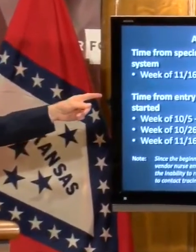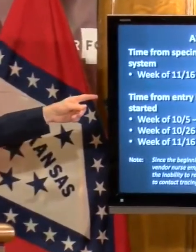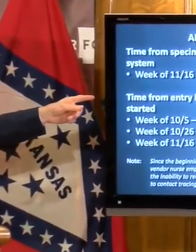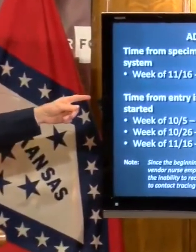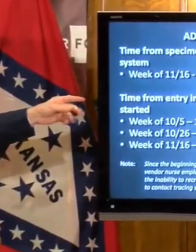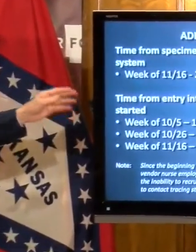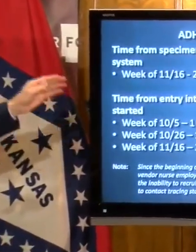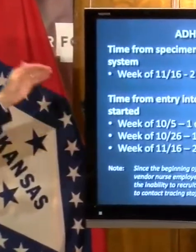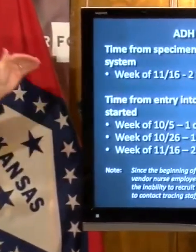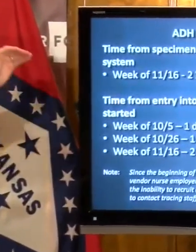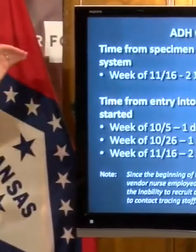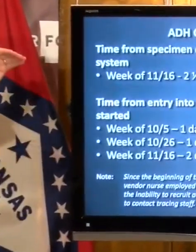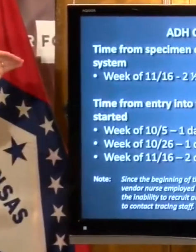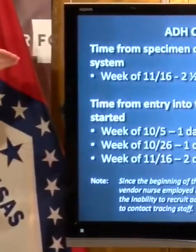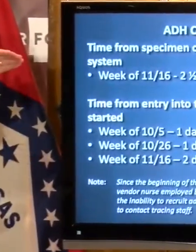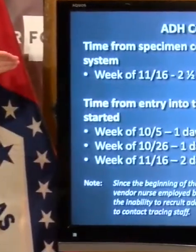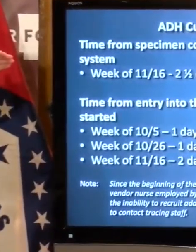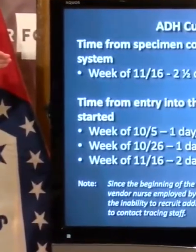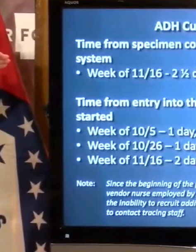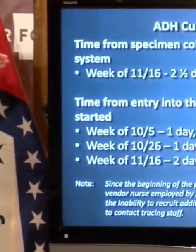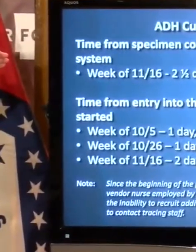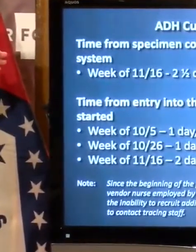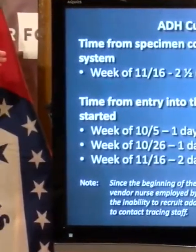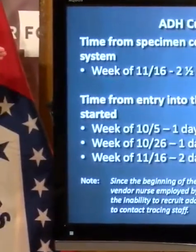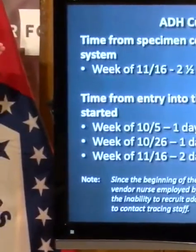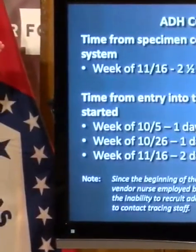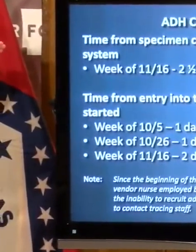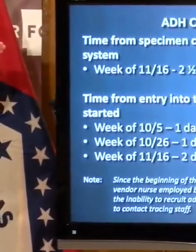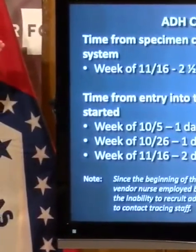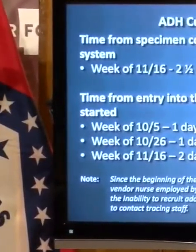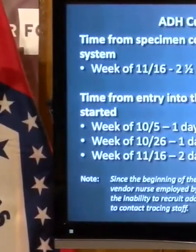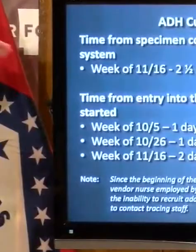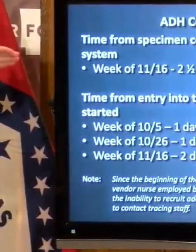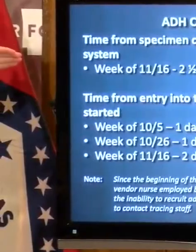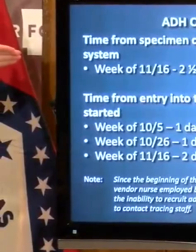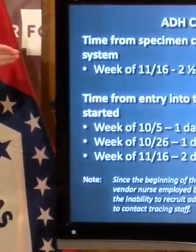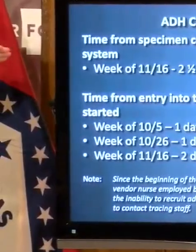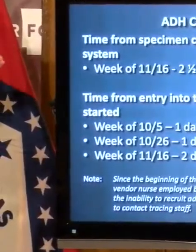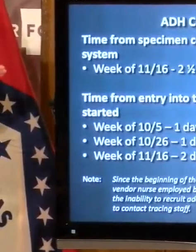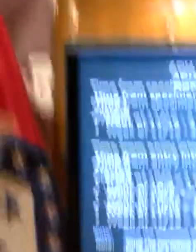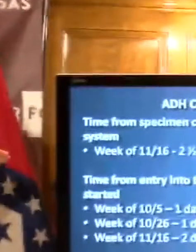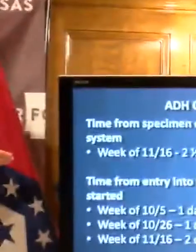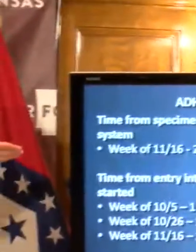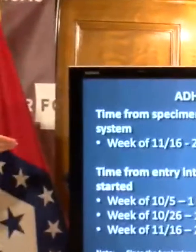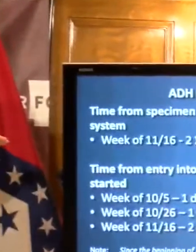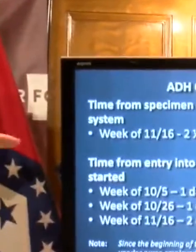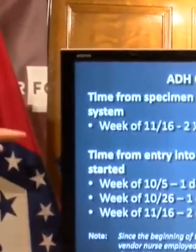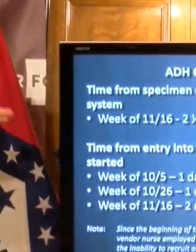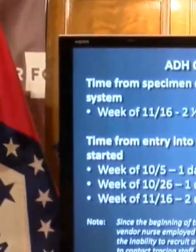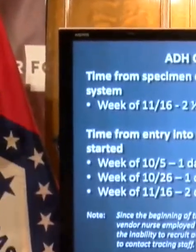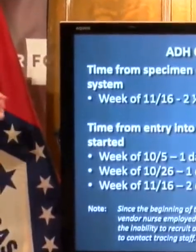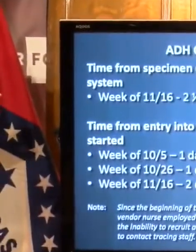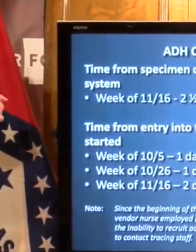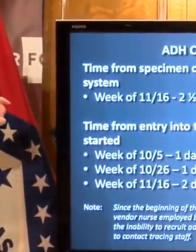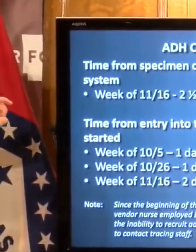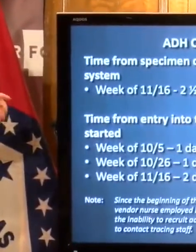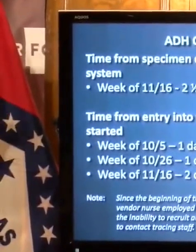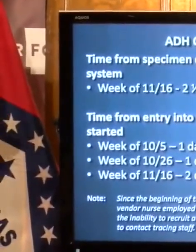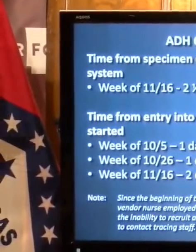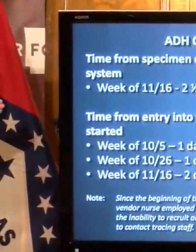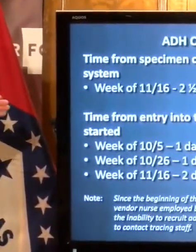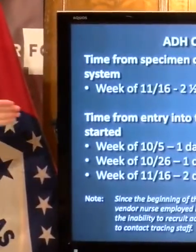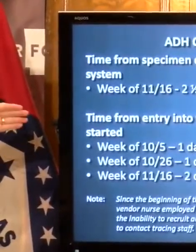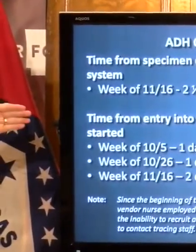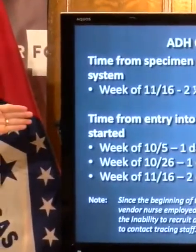November 16th. So that is 2.5 days to get from the specimen collection to our internal